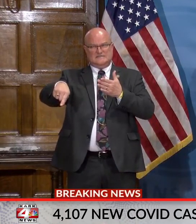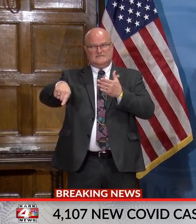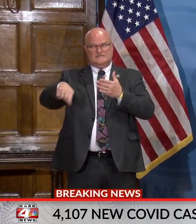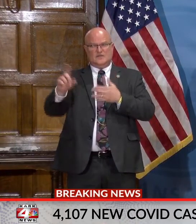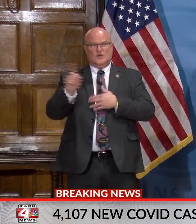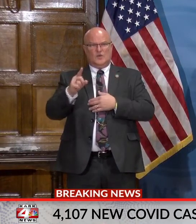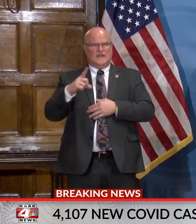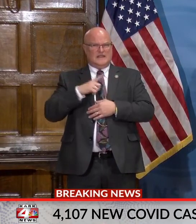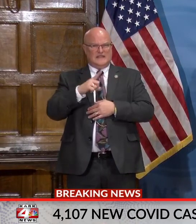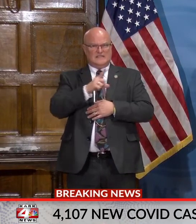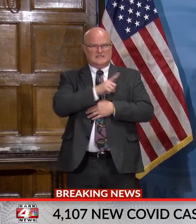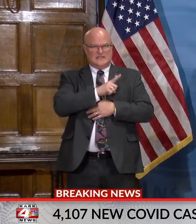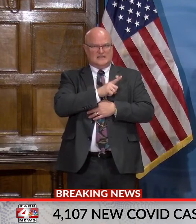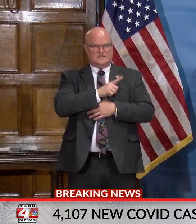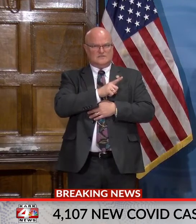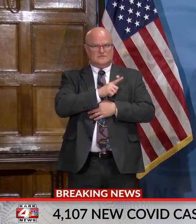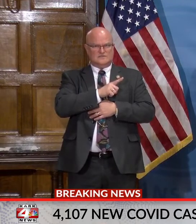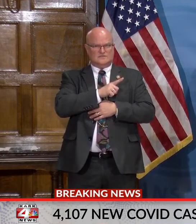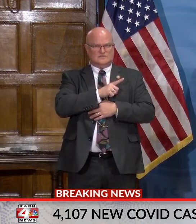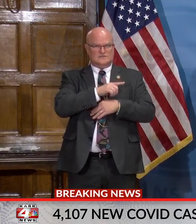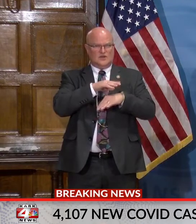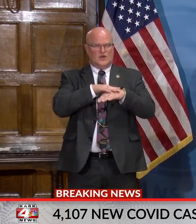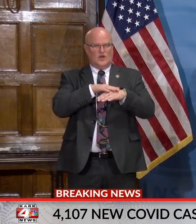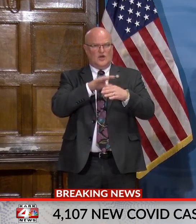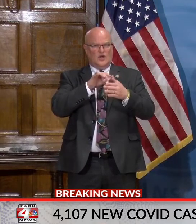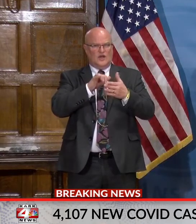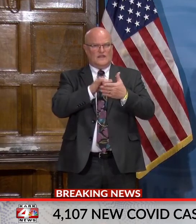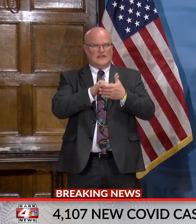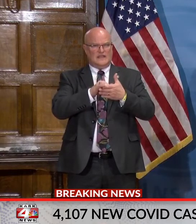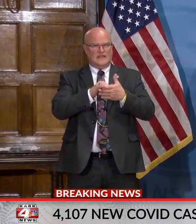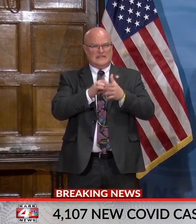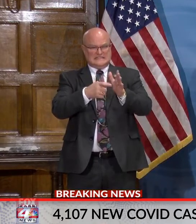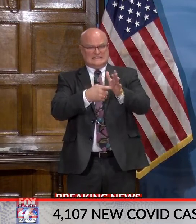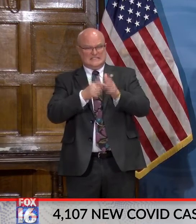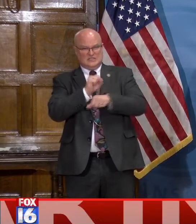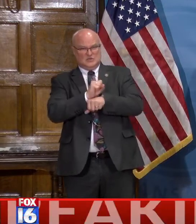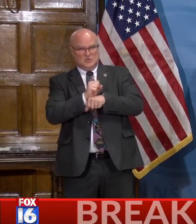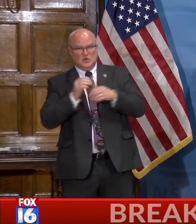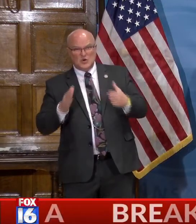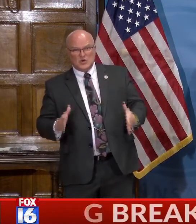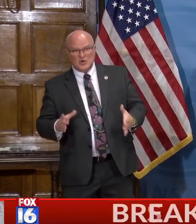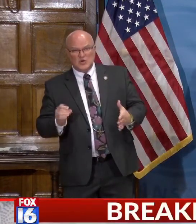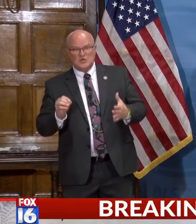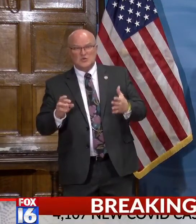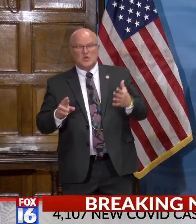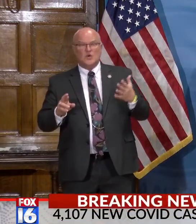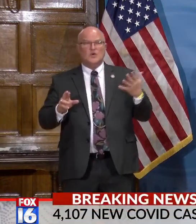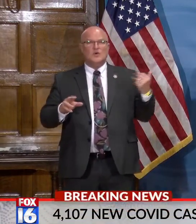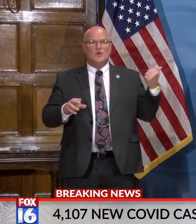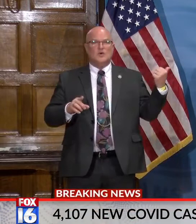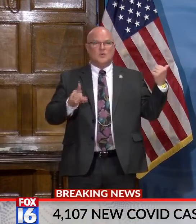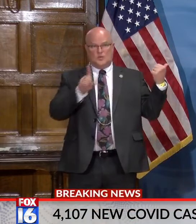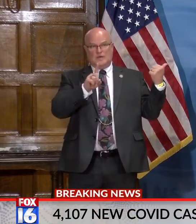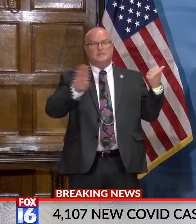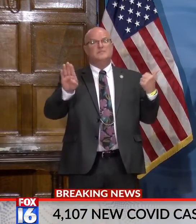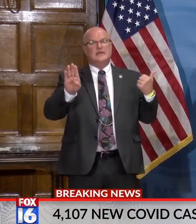Where are the legislators on are they essential workers or? They're in